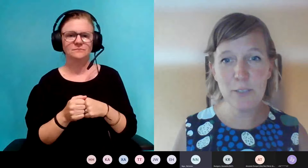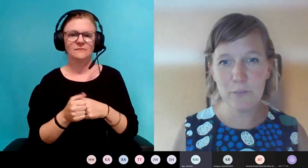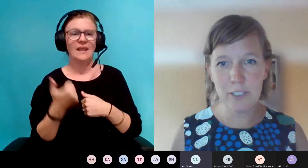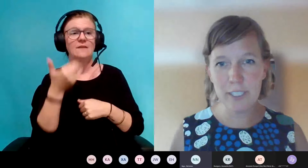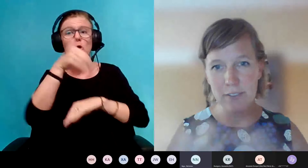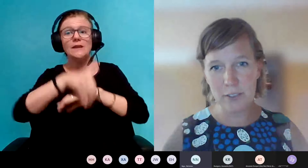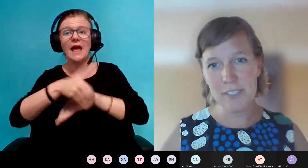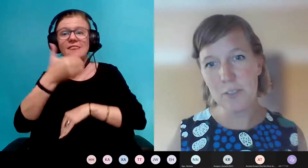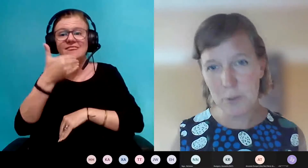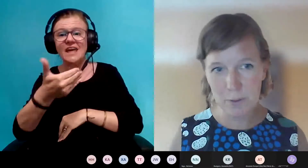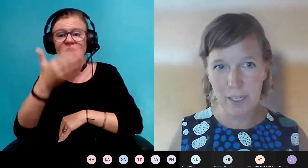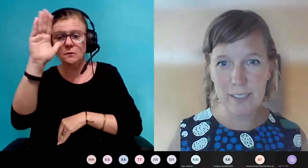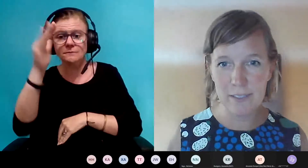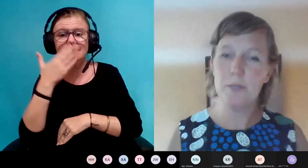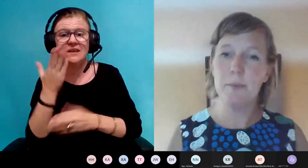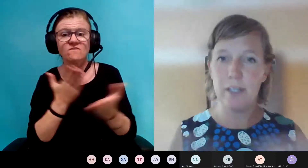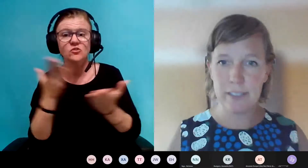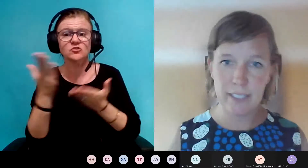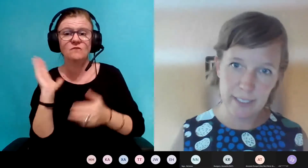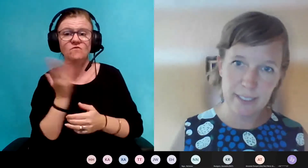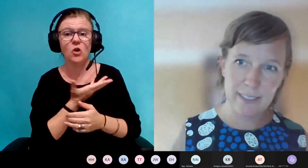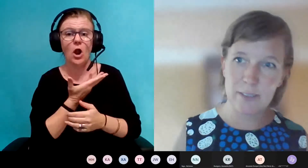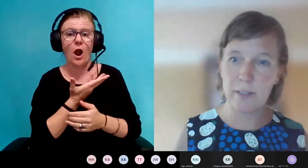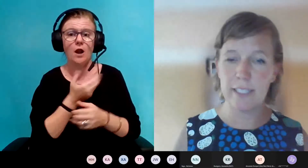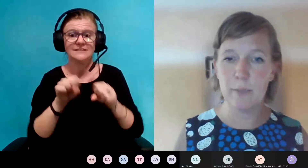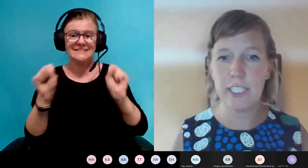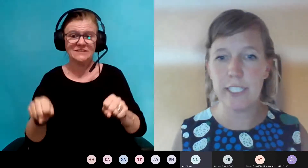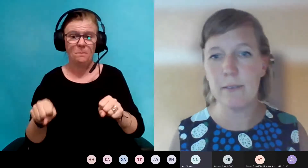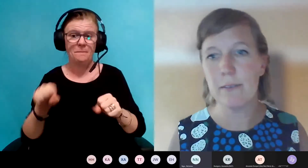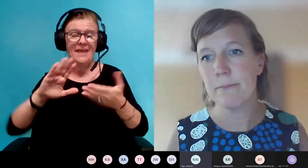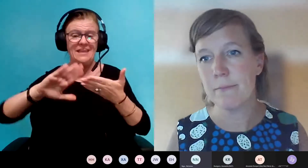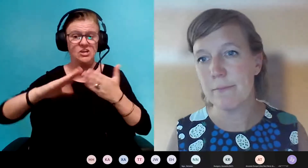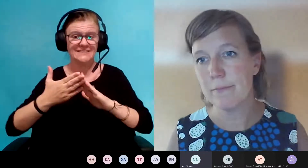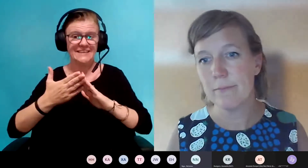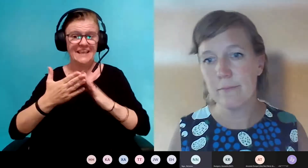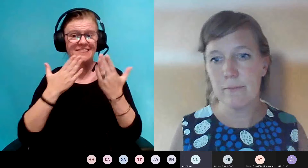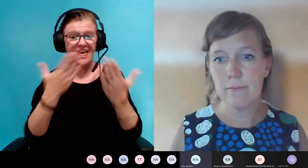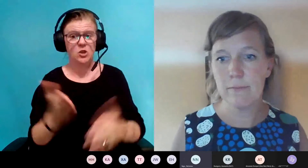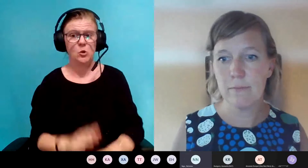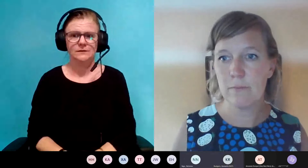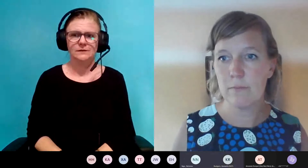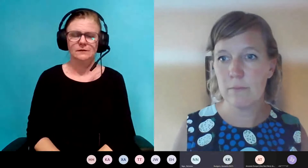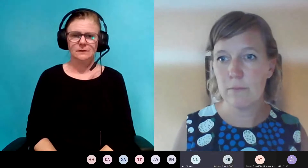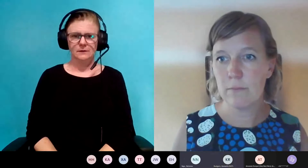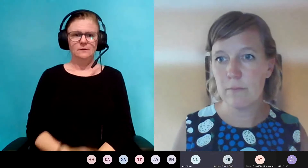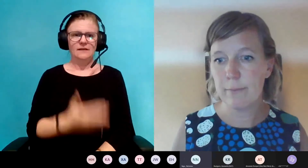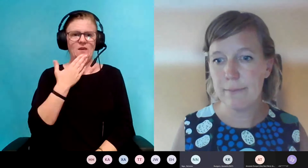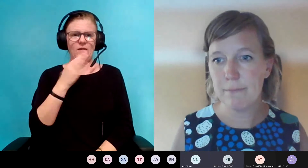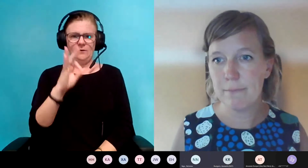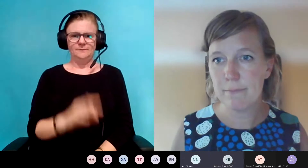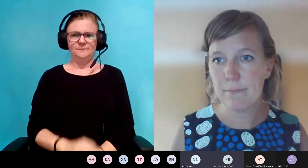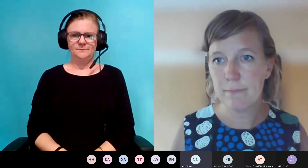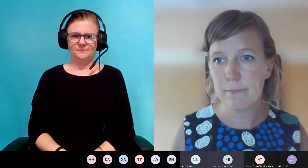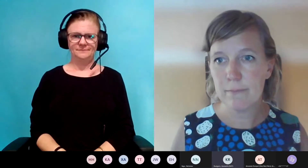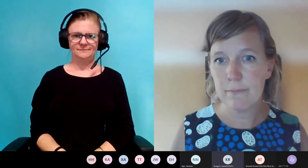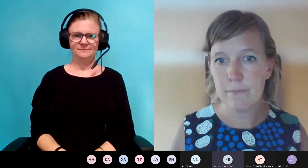great night, and thank you for your service to our system and our city. It's greatly appreciated. Thank you. Thank you.